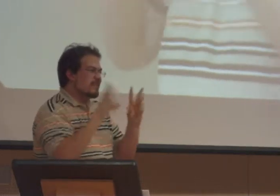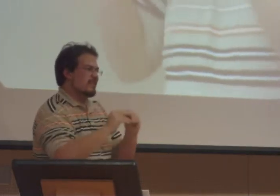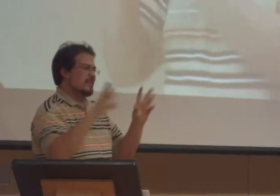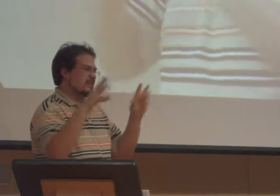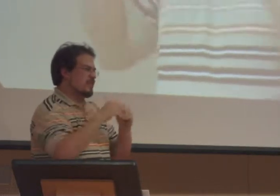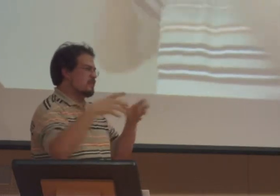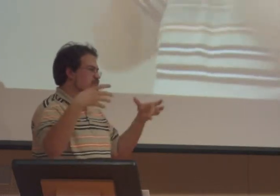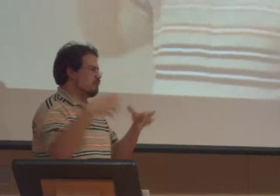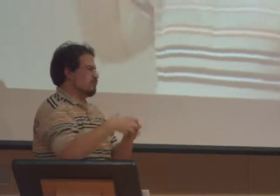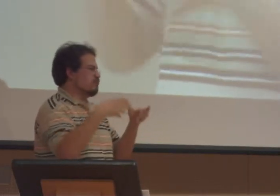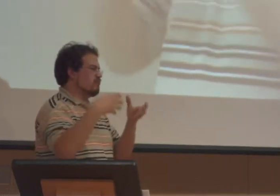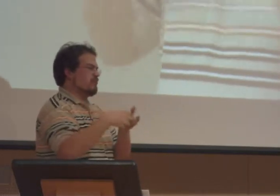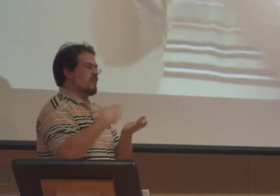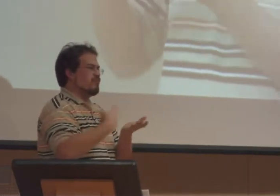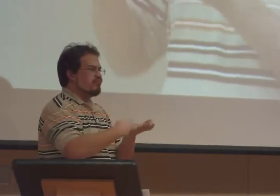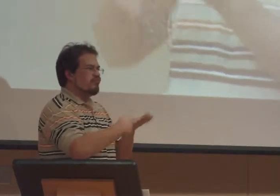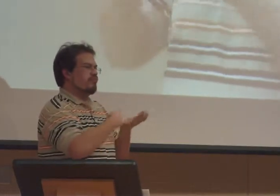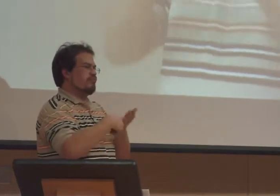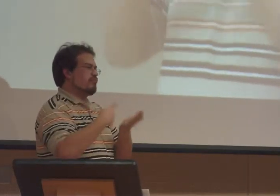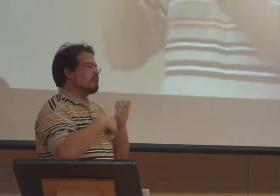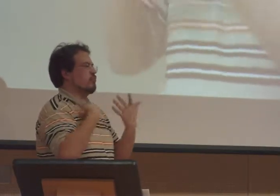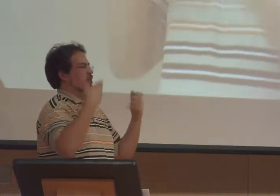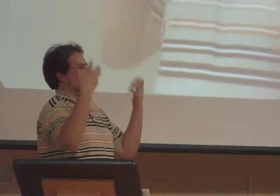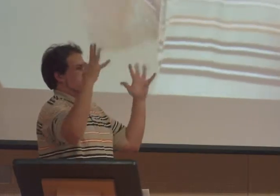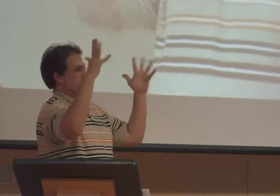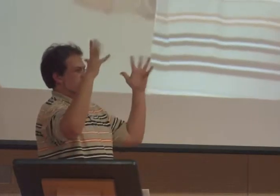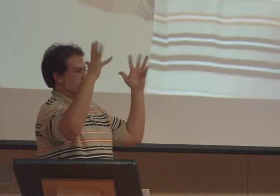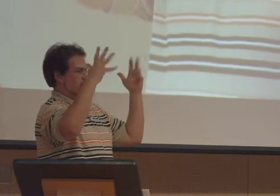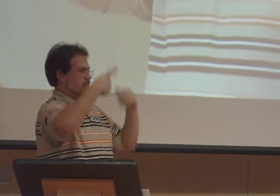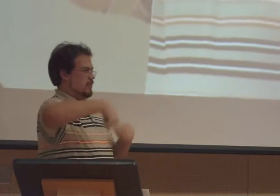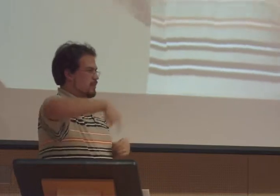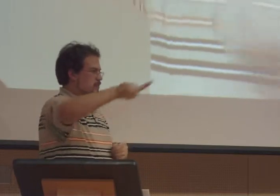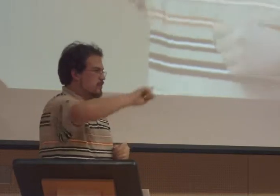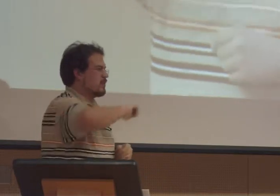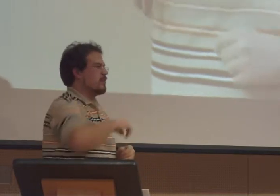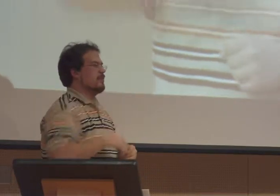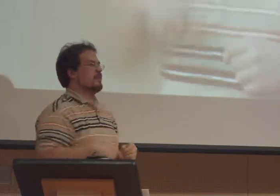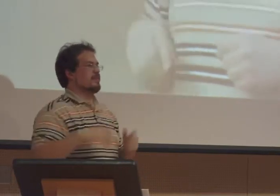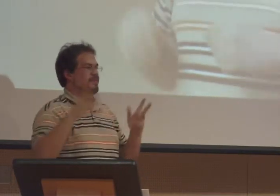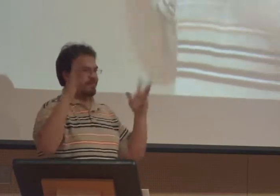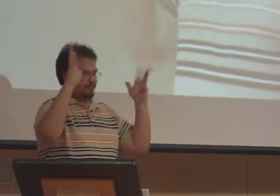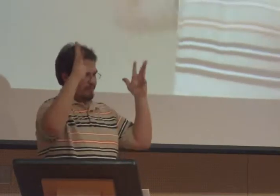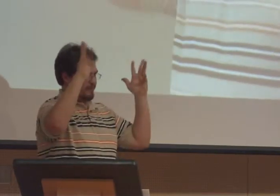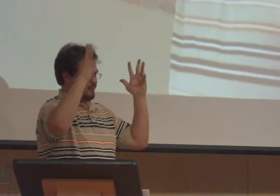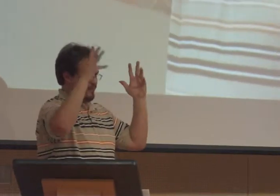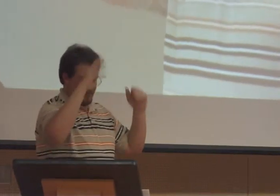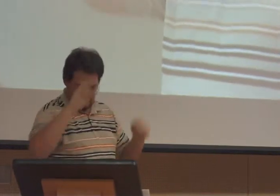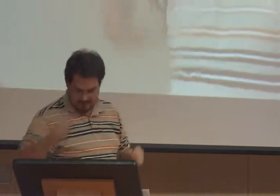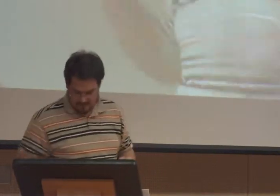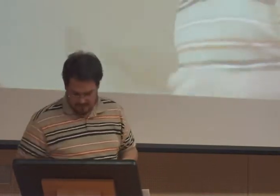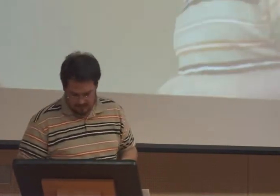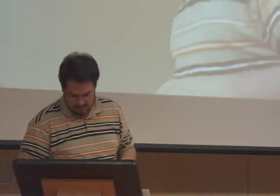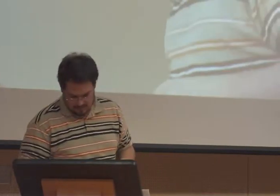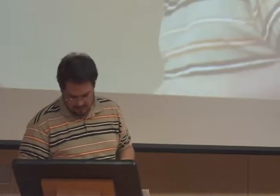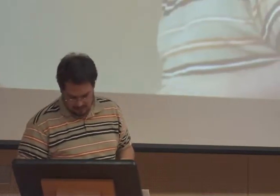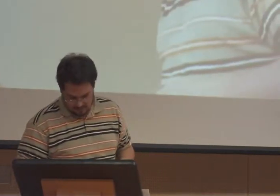Now, just to let you know, they have been working really hard in a lot of meetings, a lot of discussions, so we'd like to thank them for